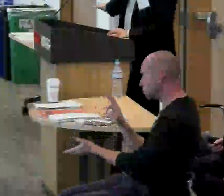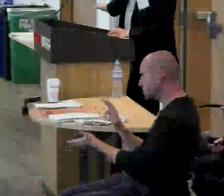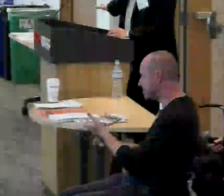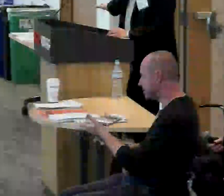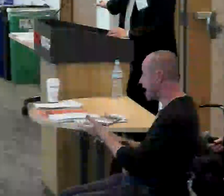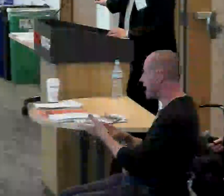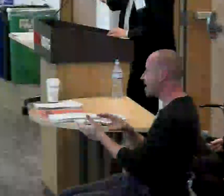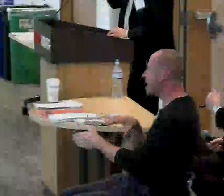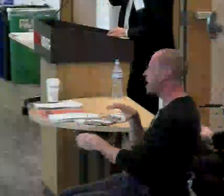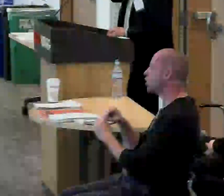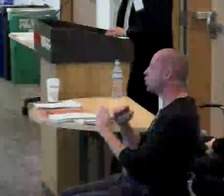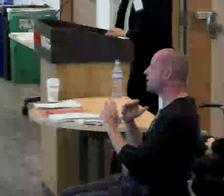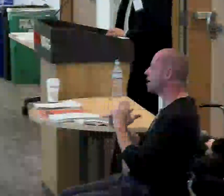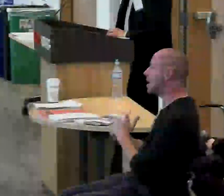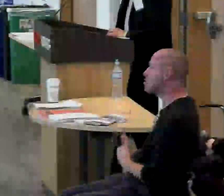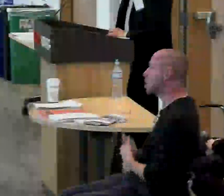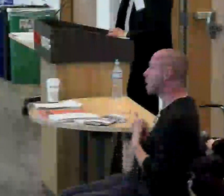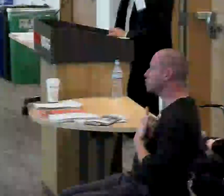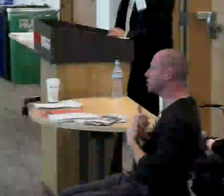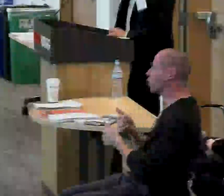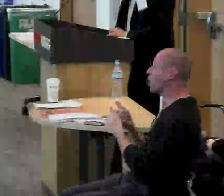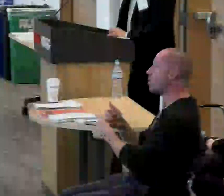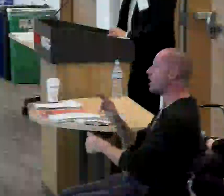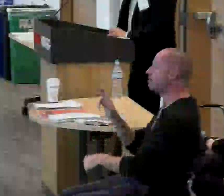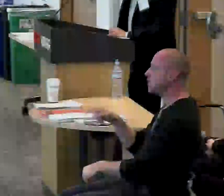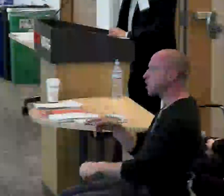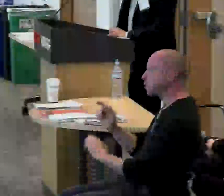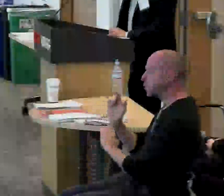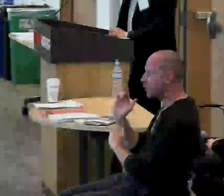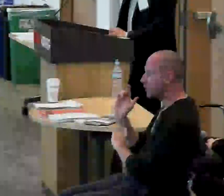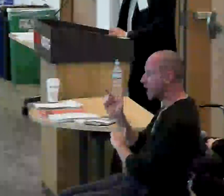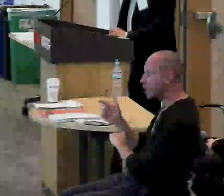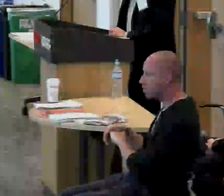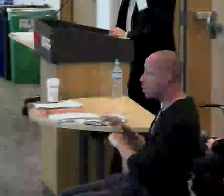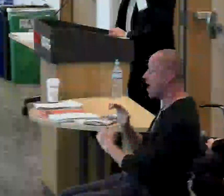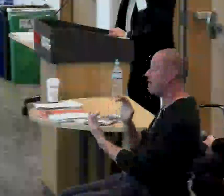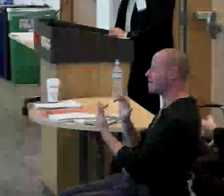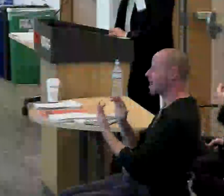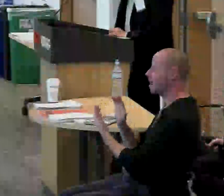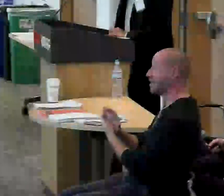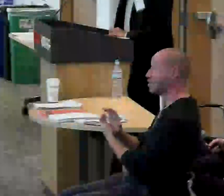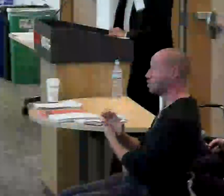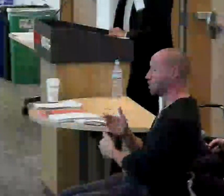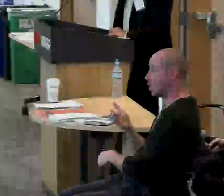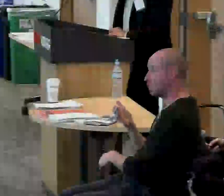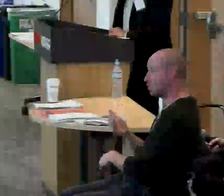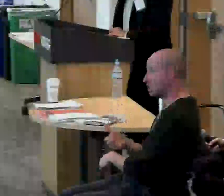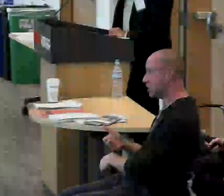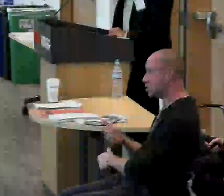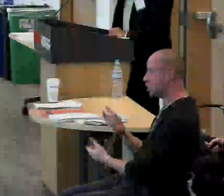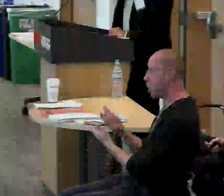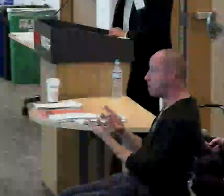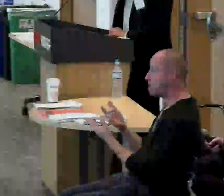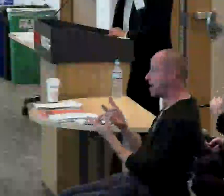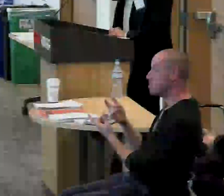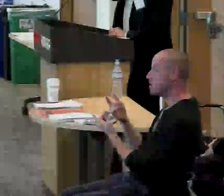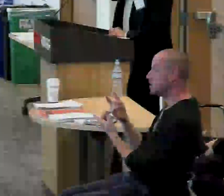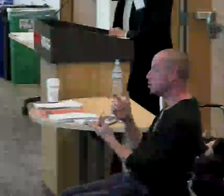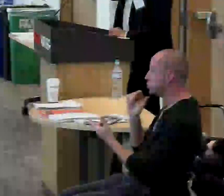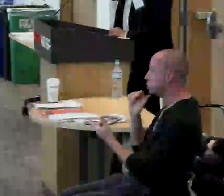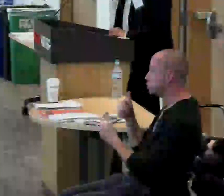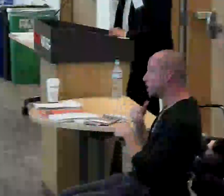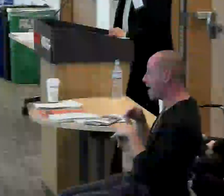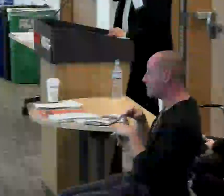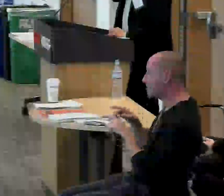follow up with you. We have the contact sheet over here as well, so you can reach out to folks here that you maybe didn't get a chance to